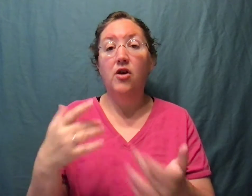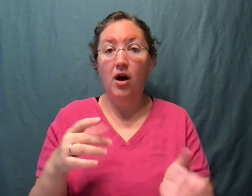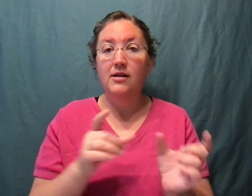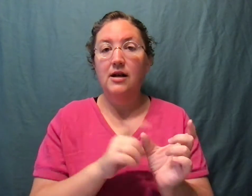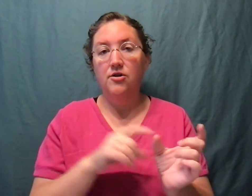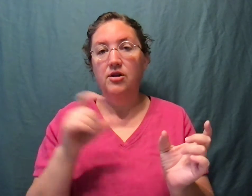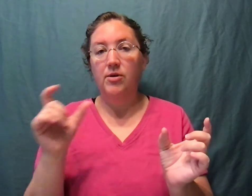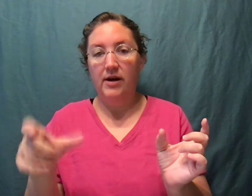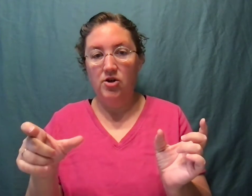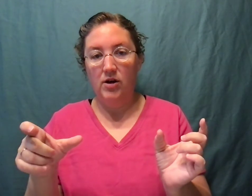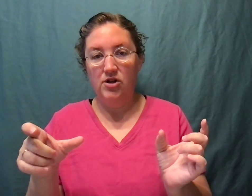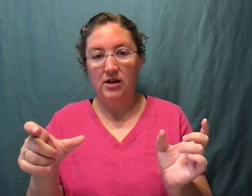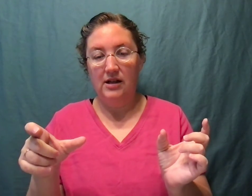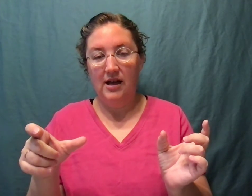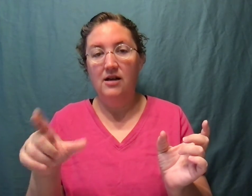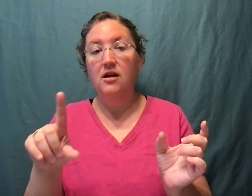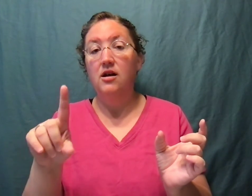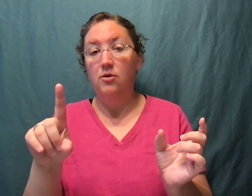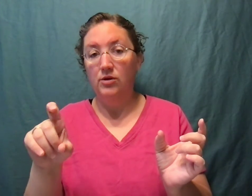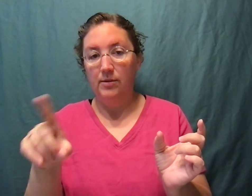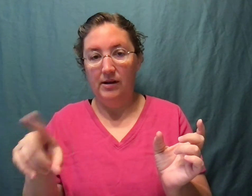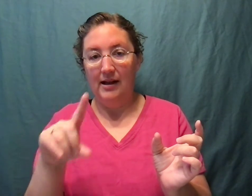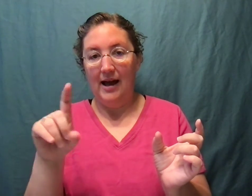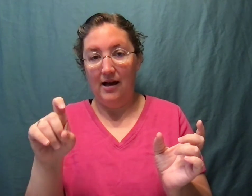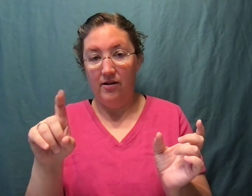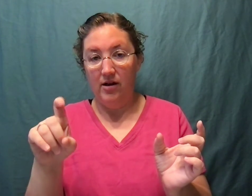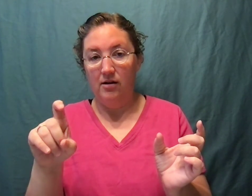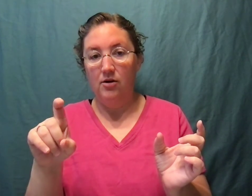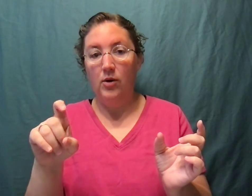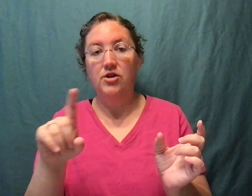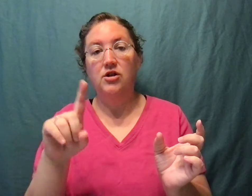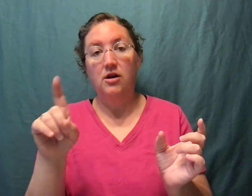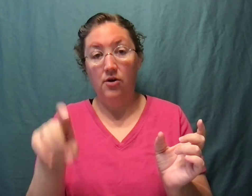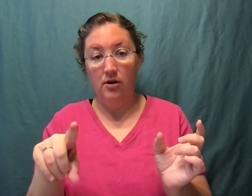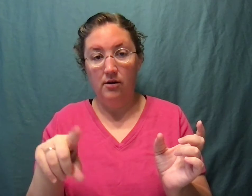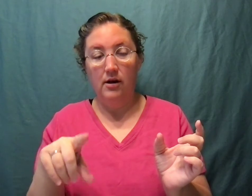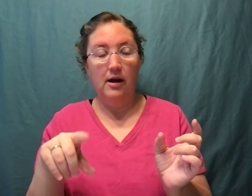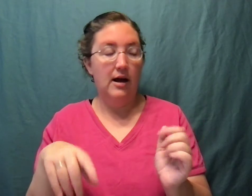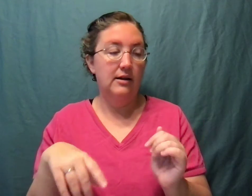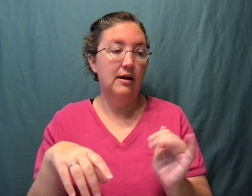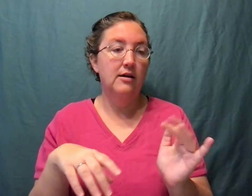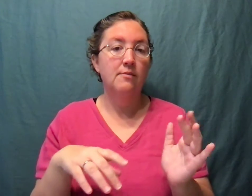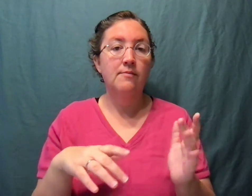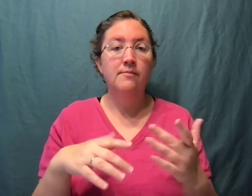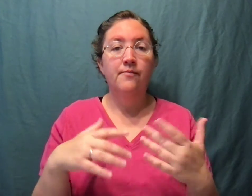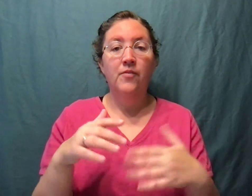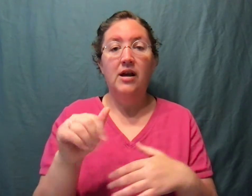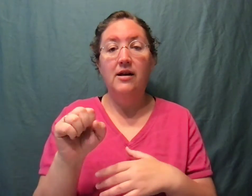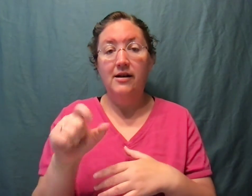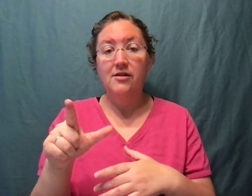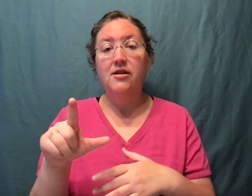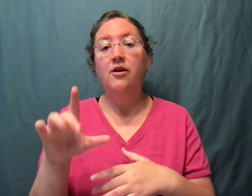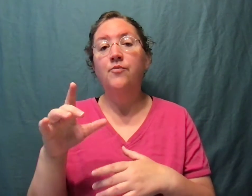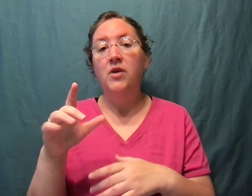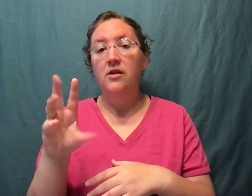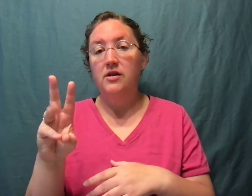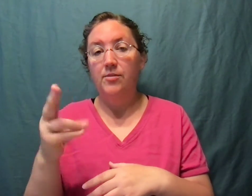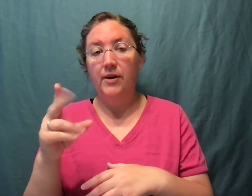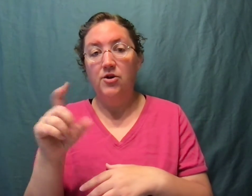not signed your WH question at the end, you will typically add the question or at the end. In ASL, the WH